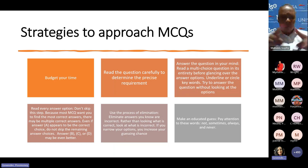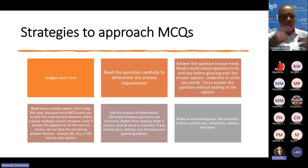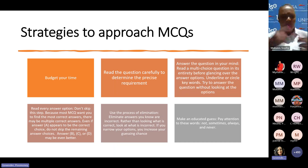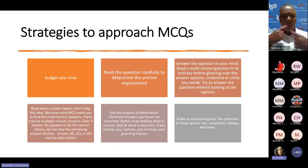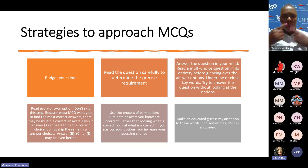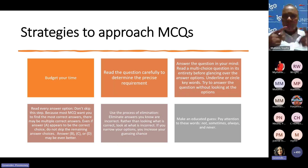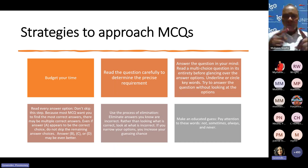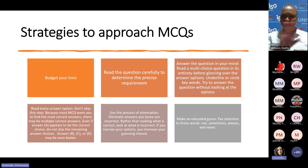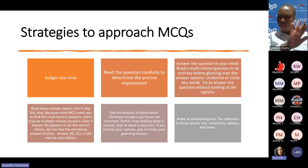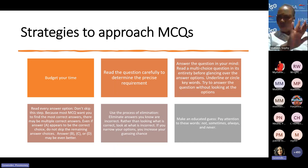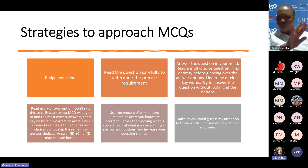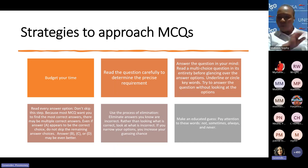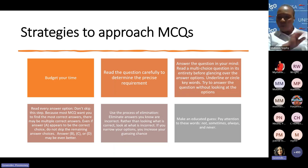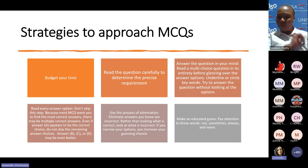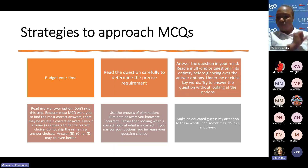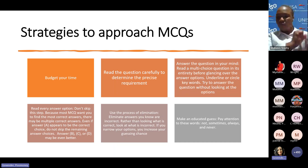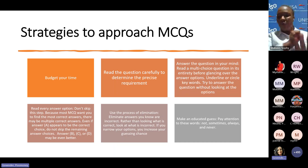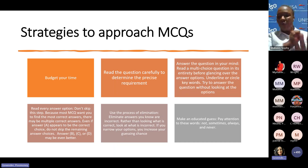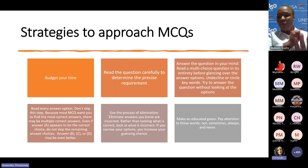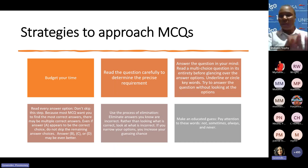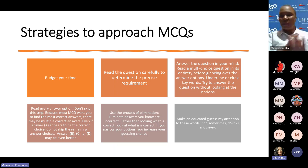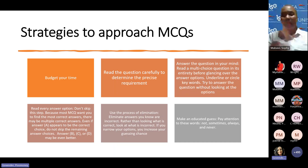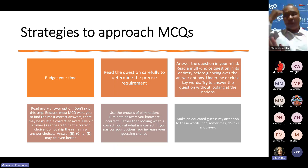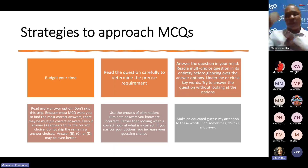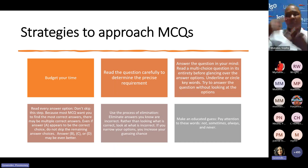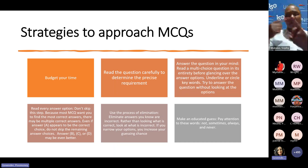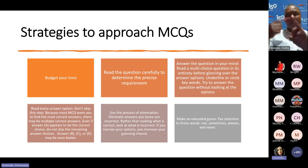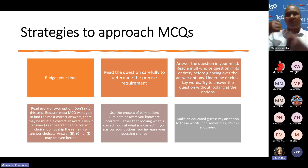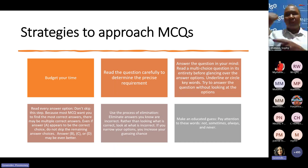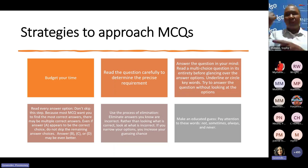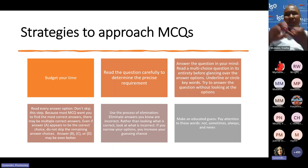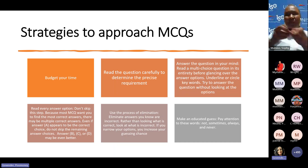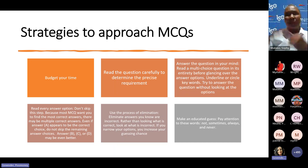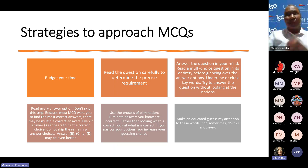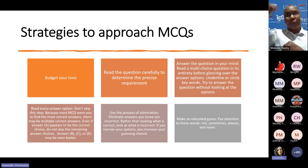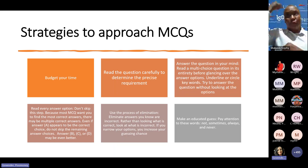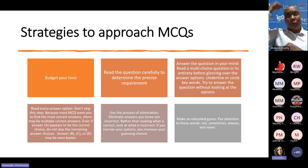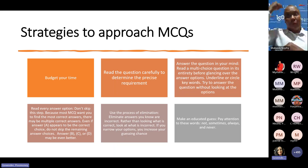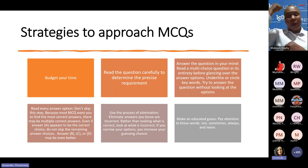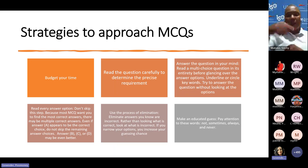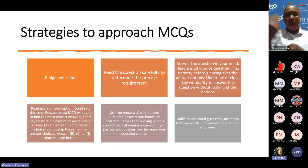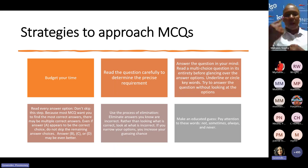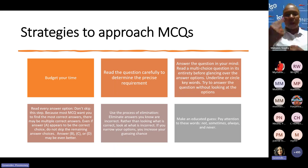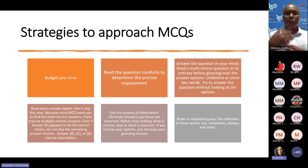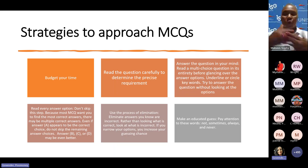Underline or circle keywords again, and then try to answer the question without looking at the options.